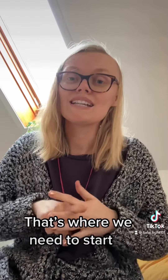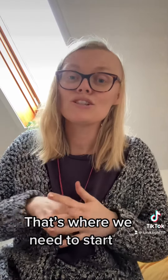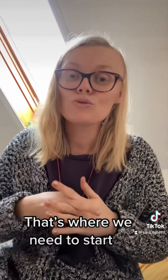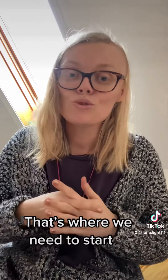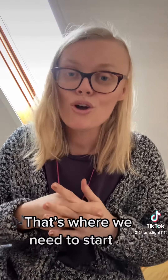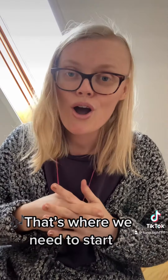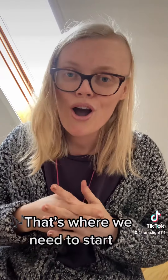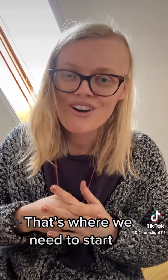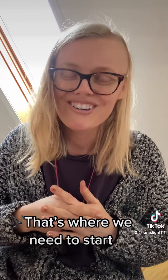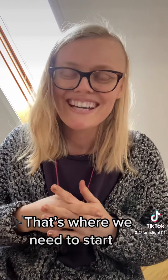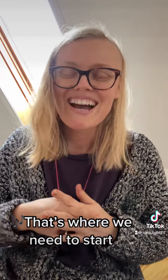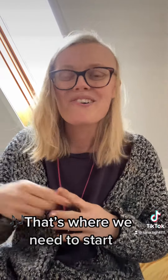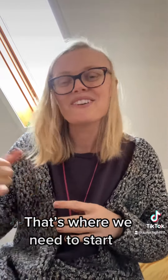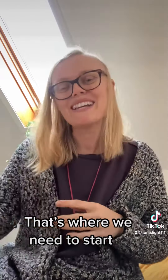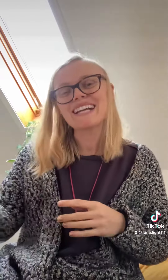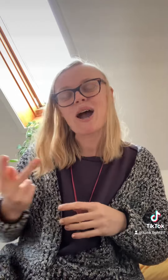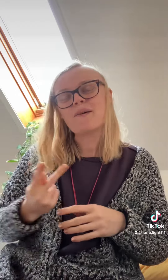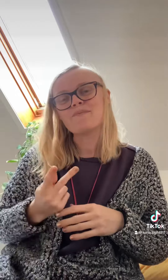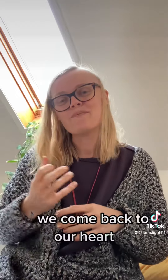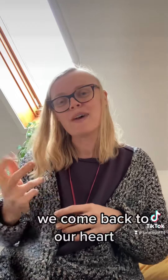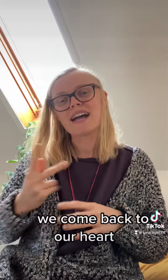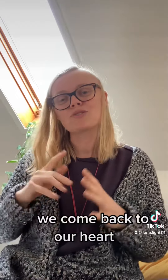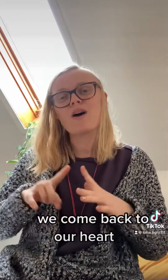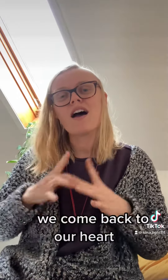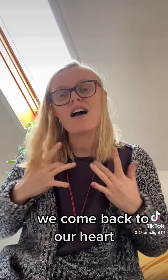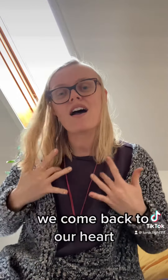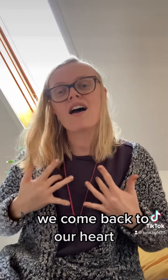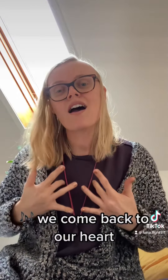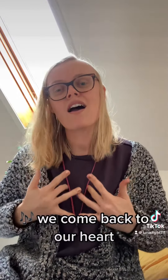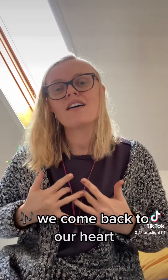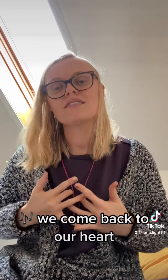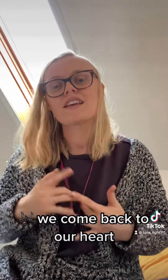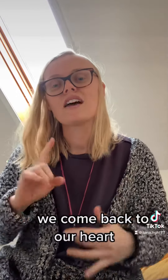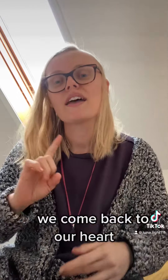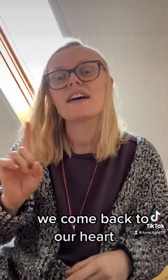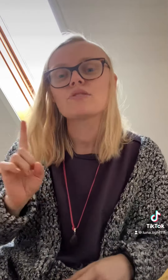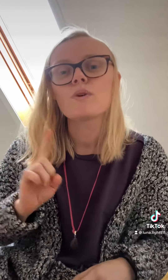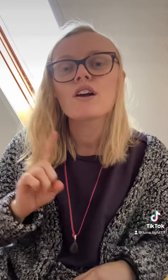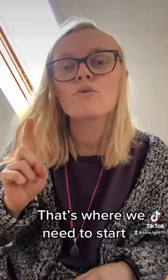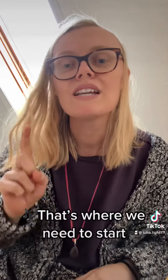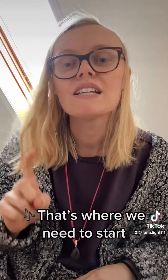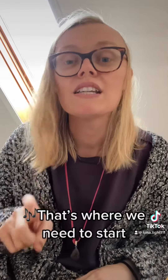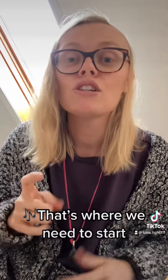to start. We come back to our hearts, that's where we need to